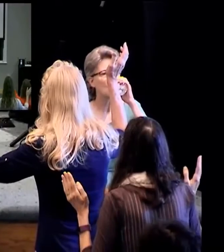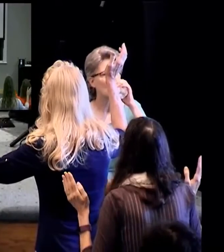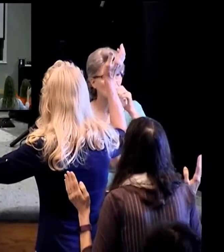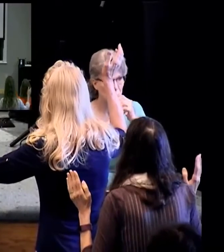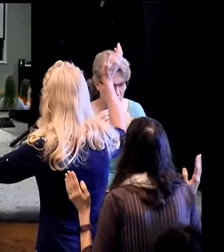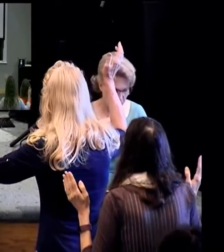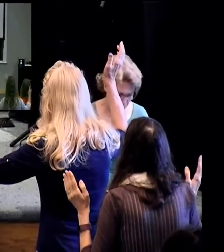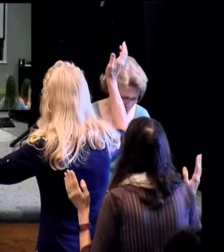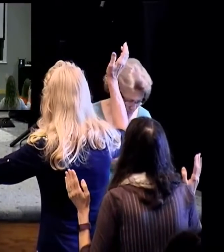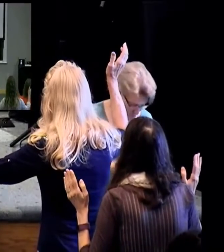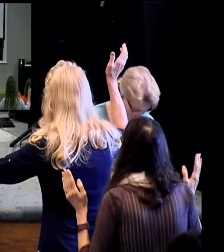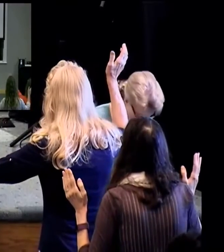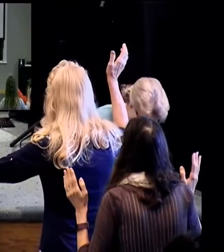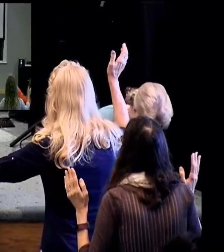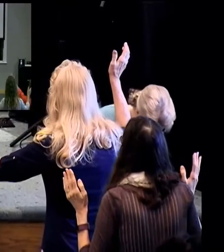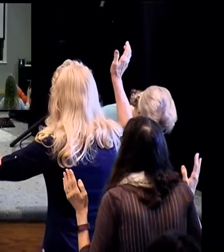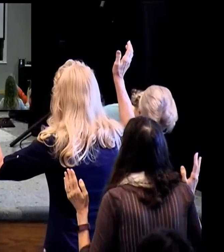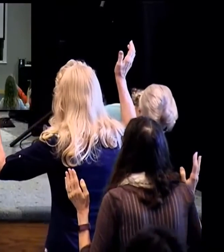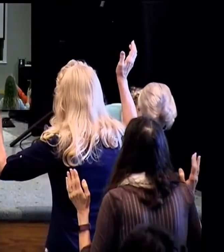happen.